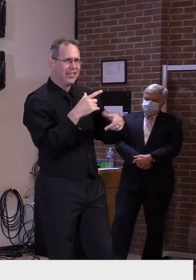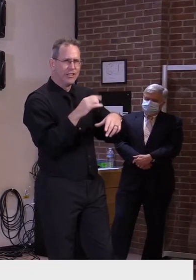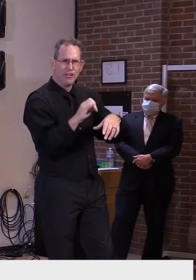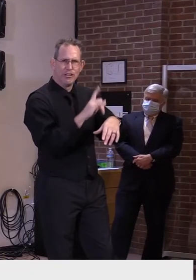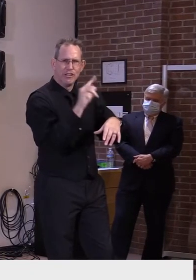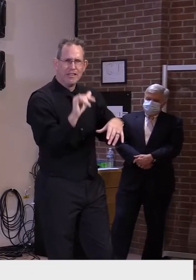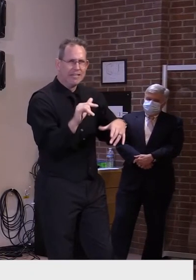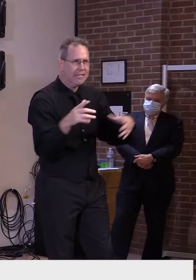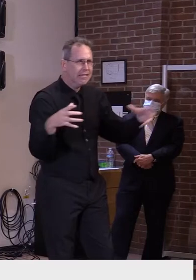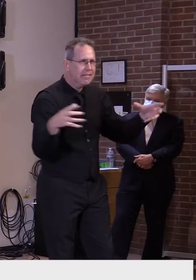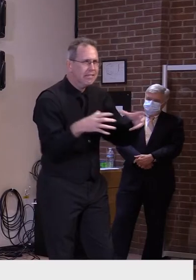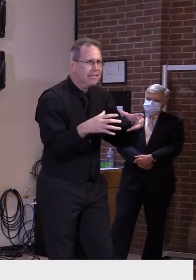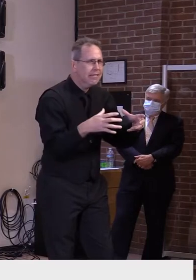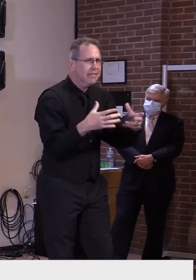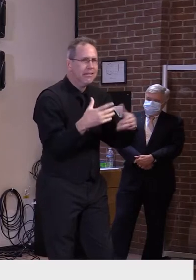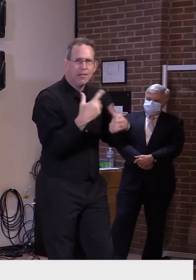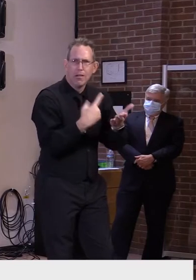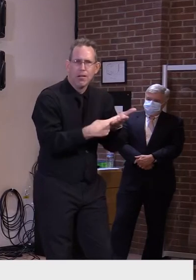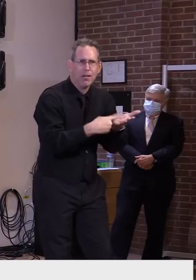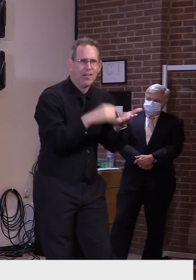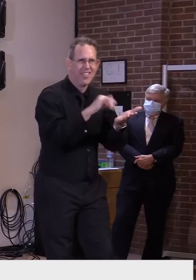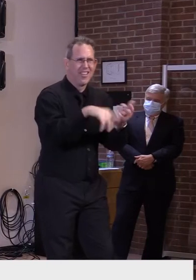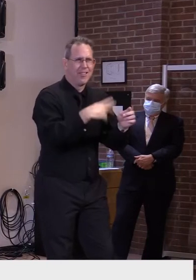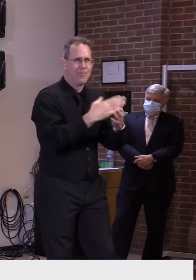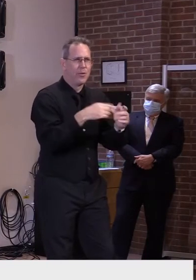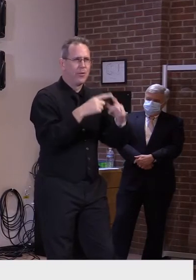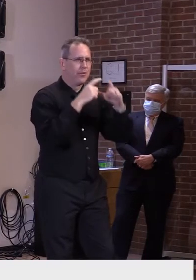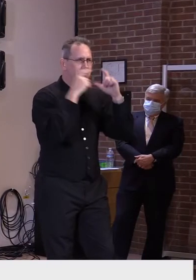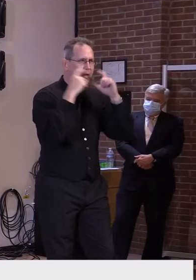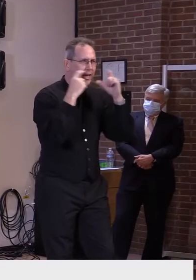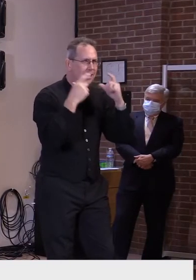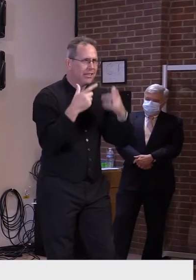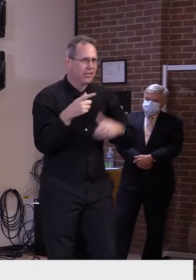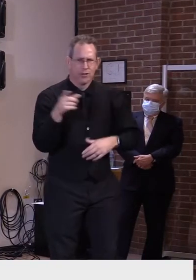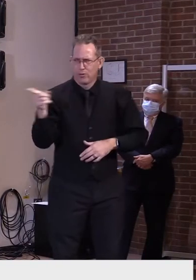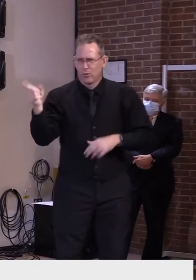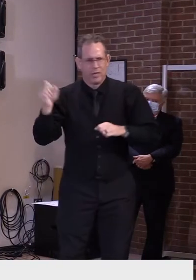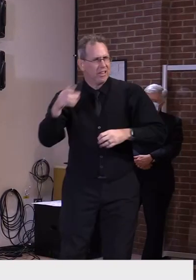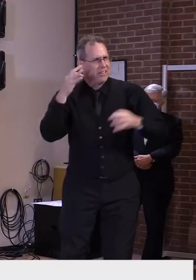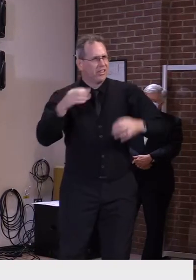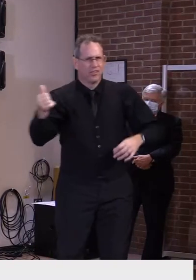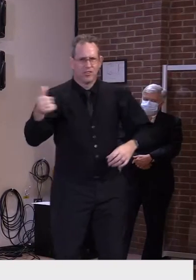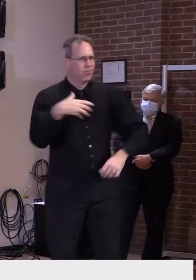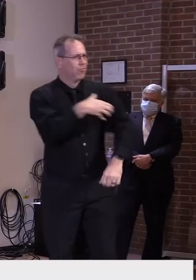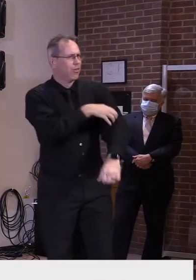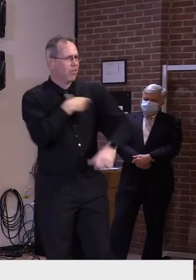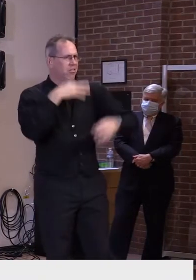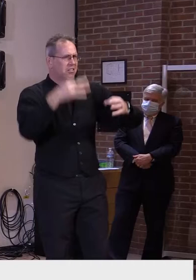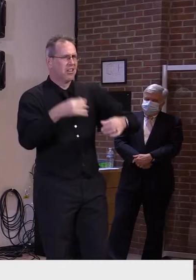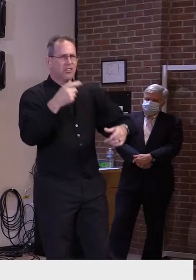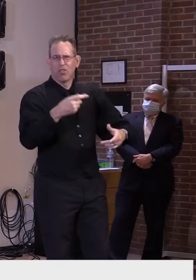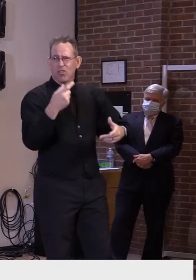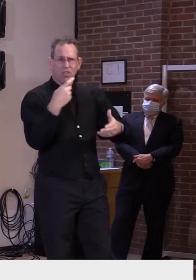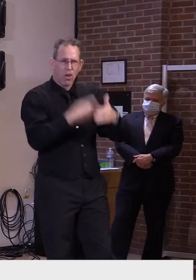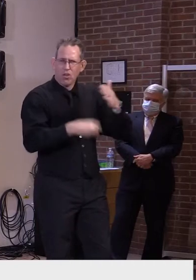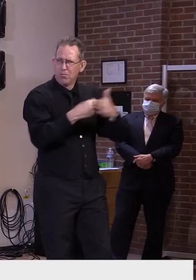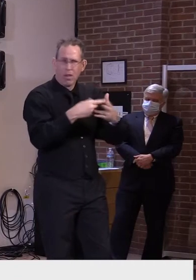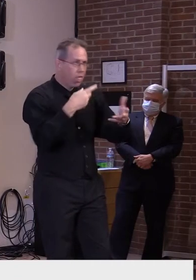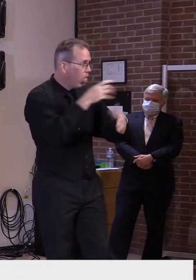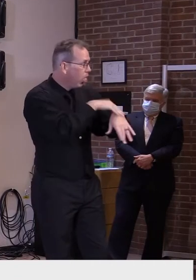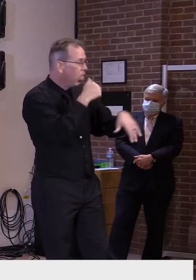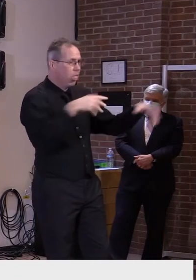they could finalize in January. I'm just wondering, you know, that money could go to housing the